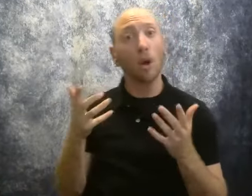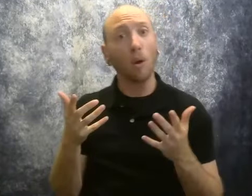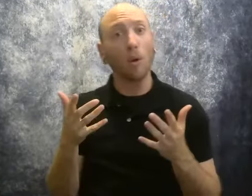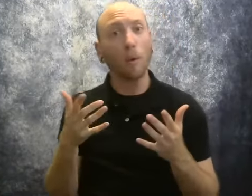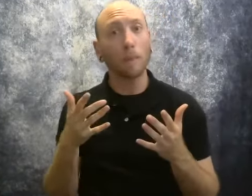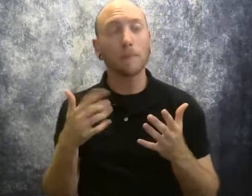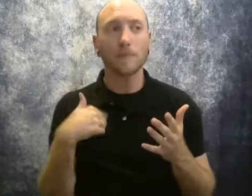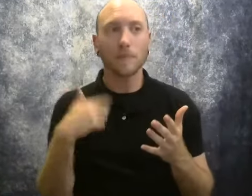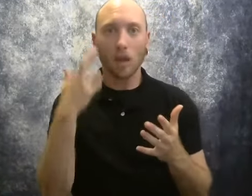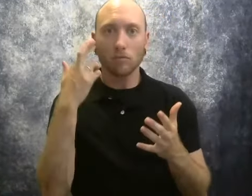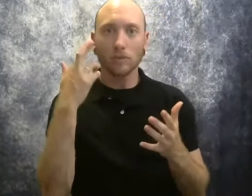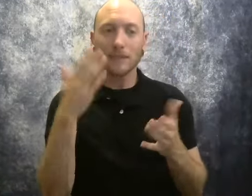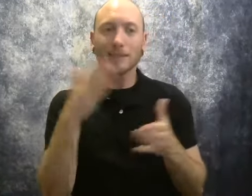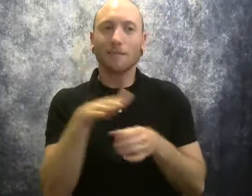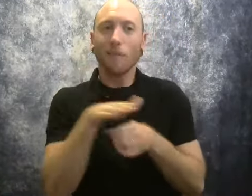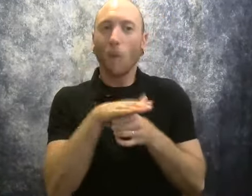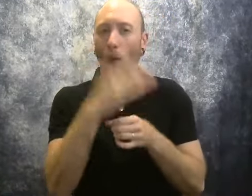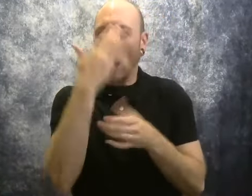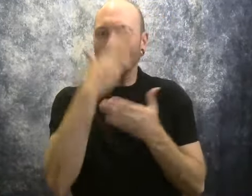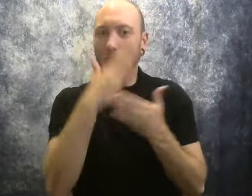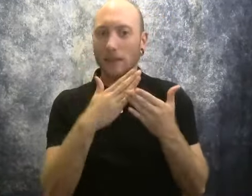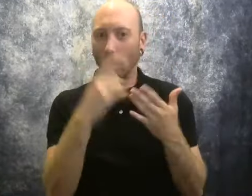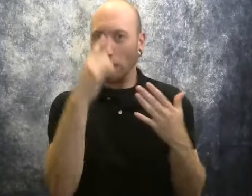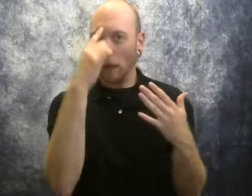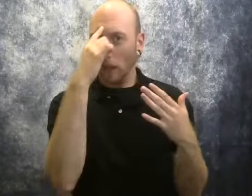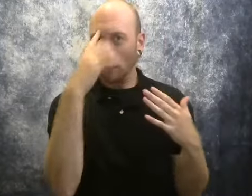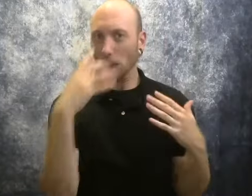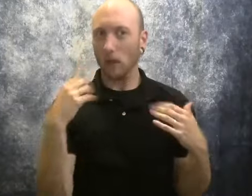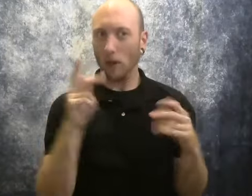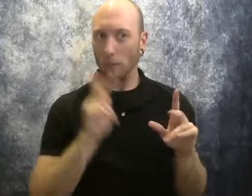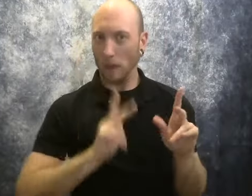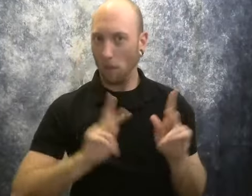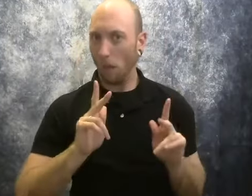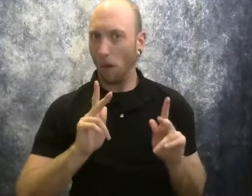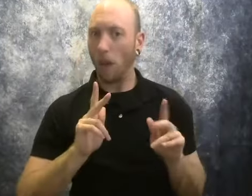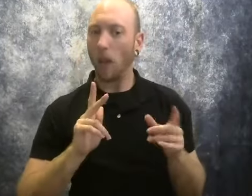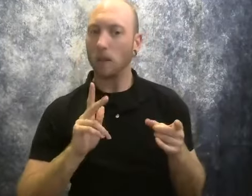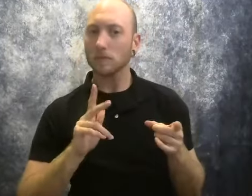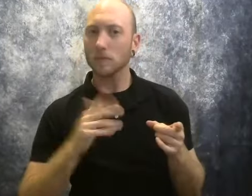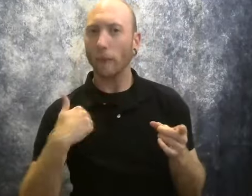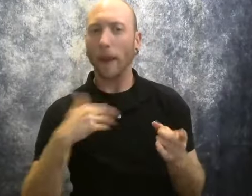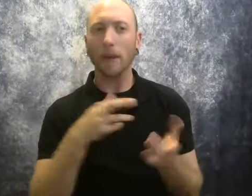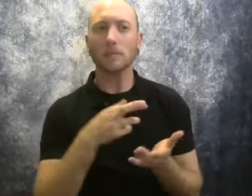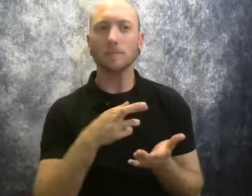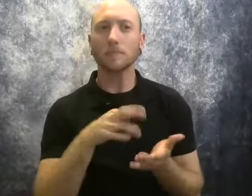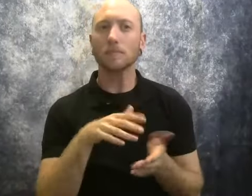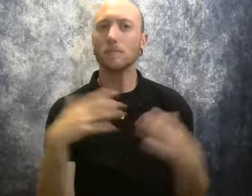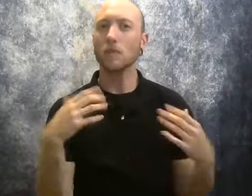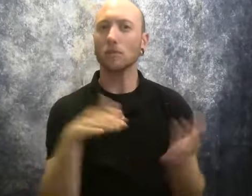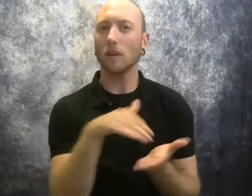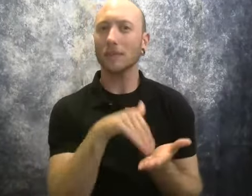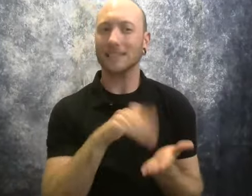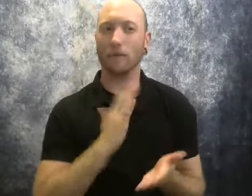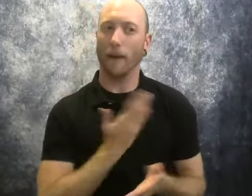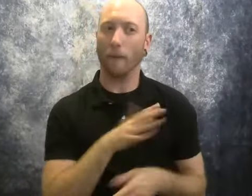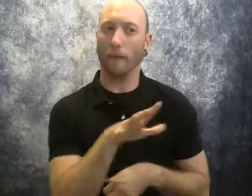myself. And so locally, I knew people in mental health. We had Hamner Springs in. It was a recovery centre in